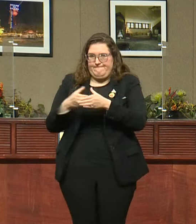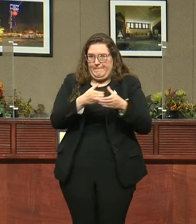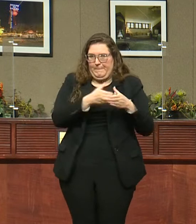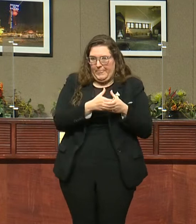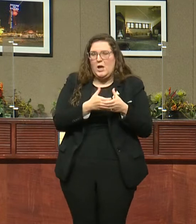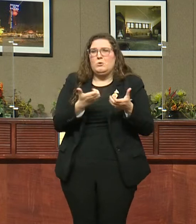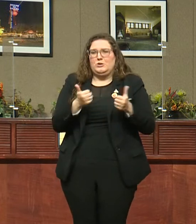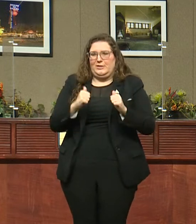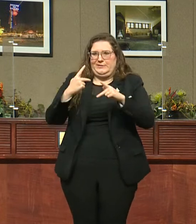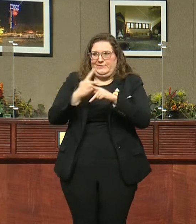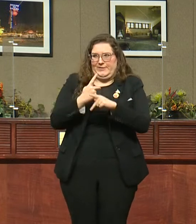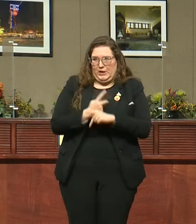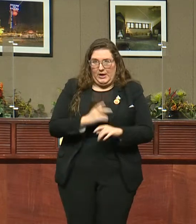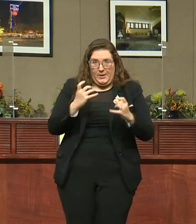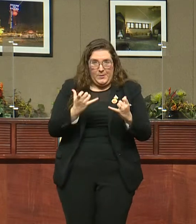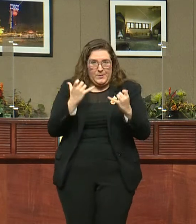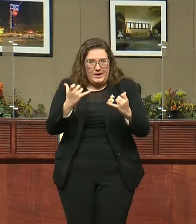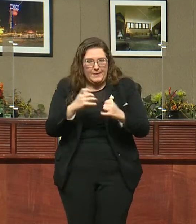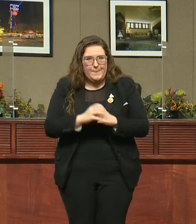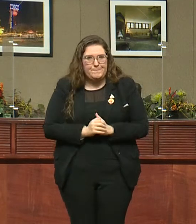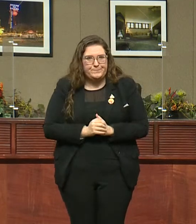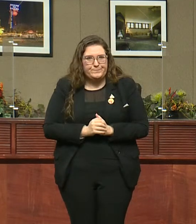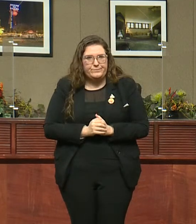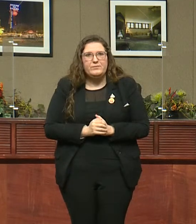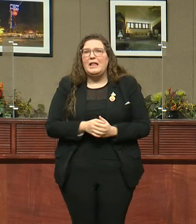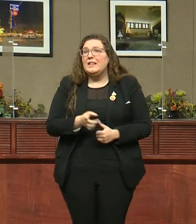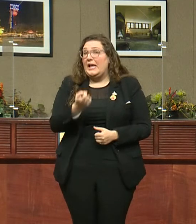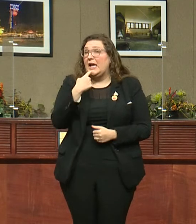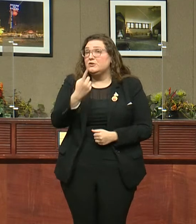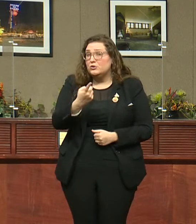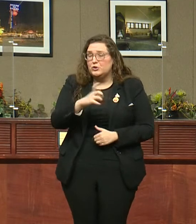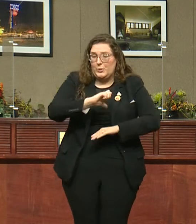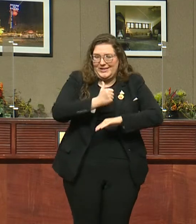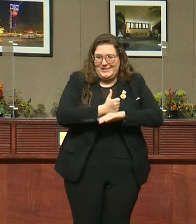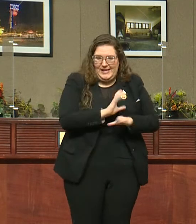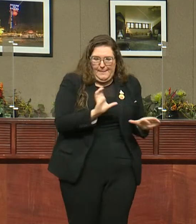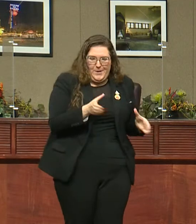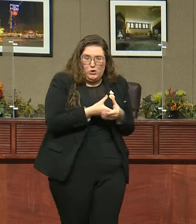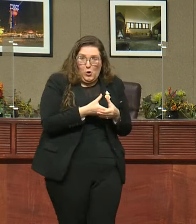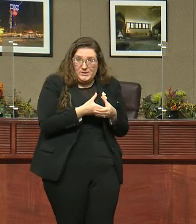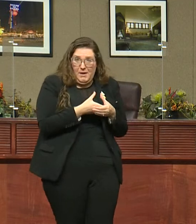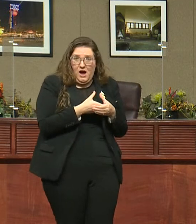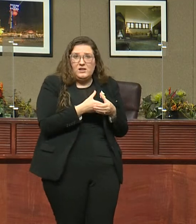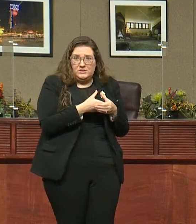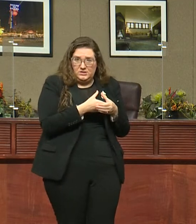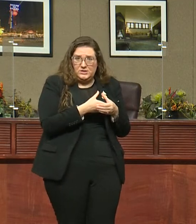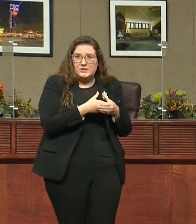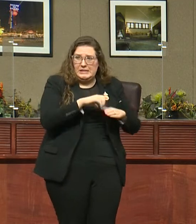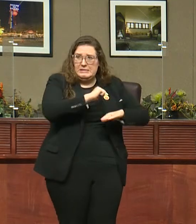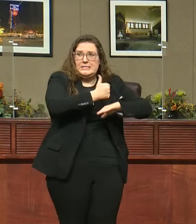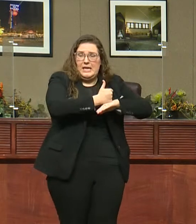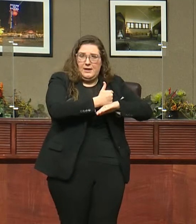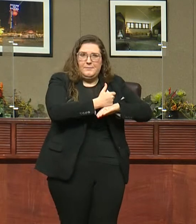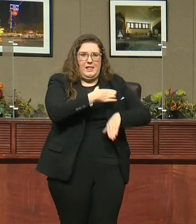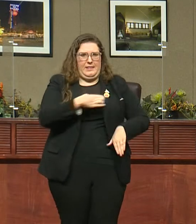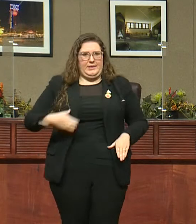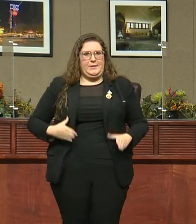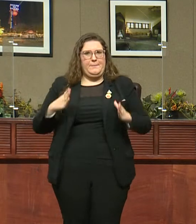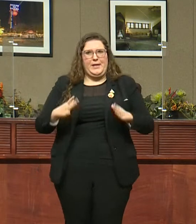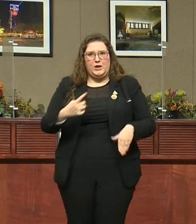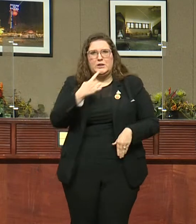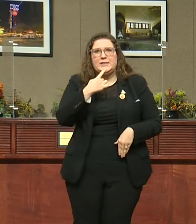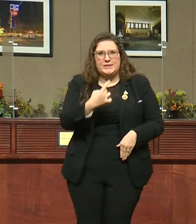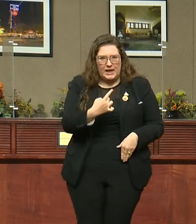approach. We are going to conduct closed pods, as the mayor mentioned to you. He has instructed us to conduct a closed